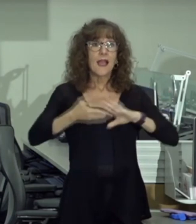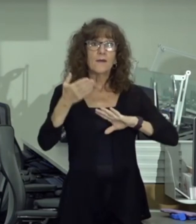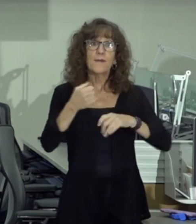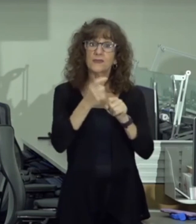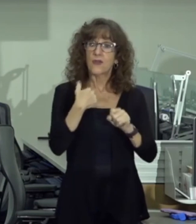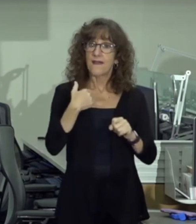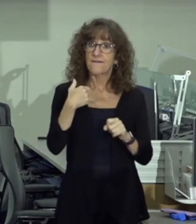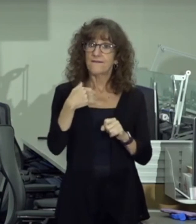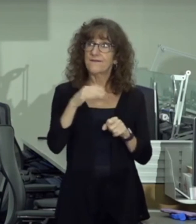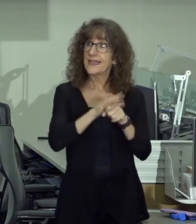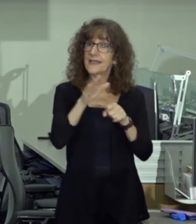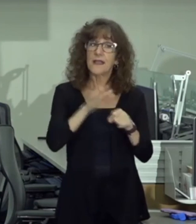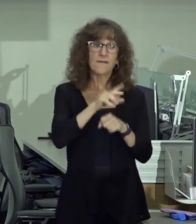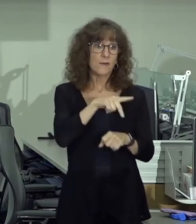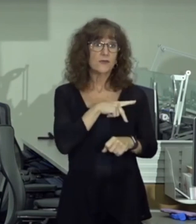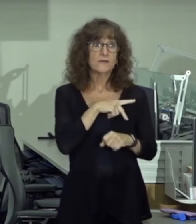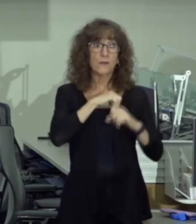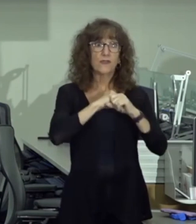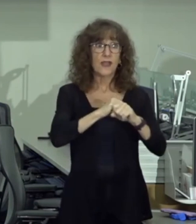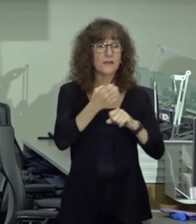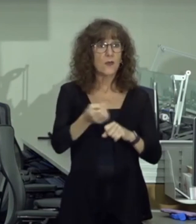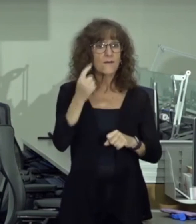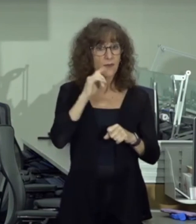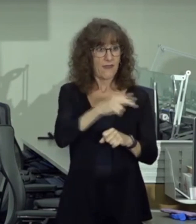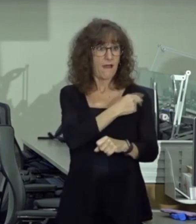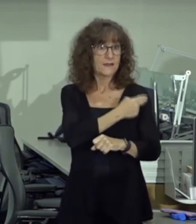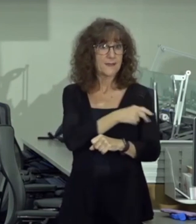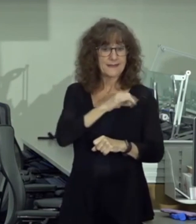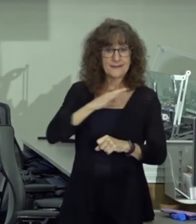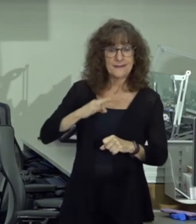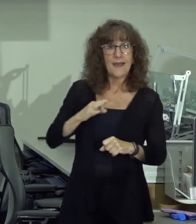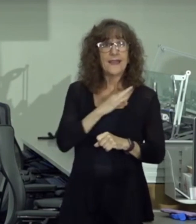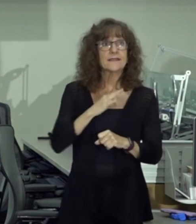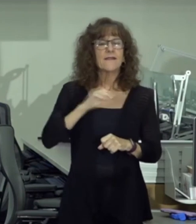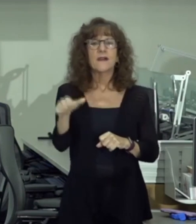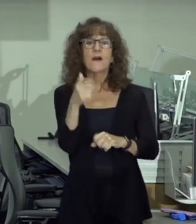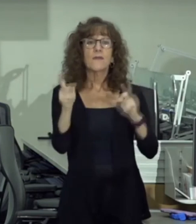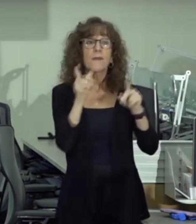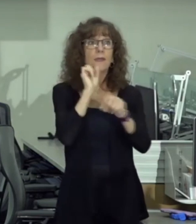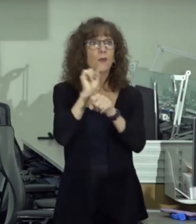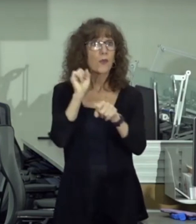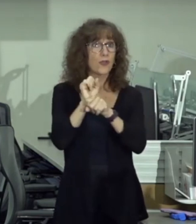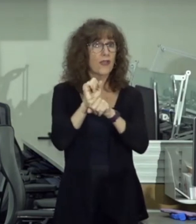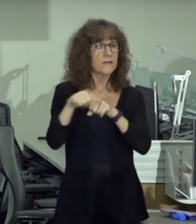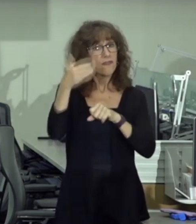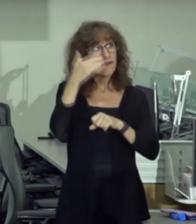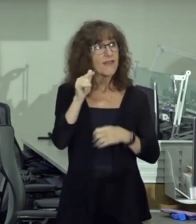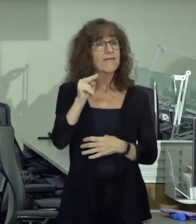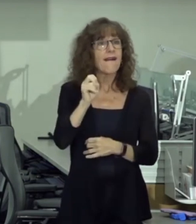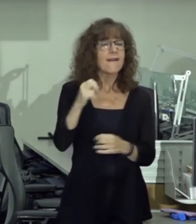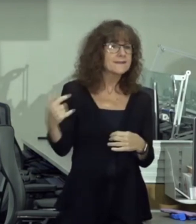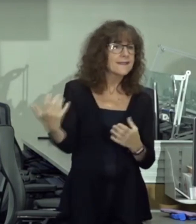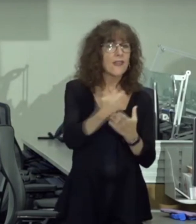enough personal protection equipment for those hospital staff and for our staff members and other people who are working on the front line.